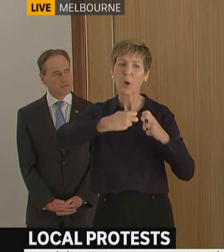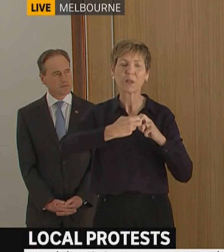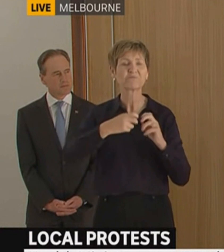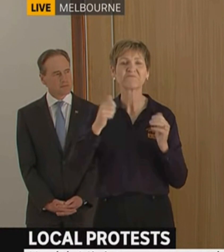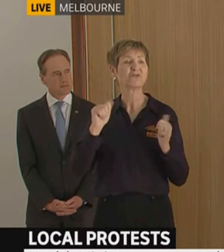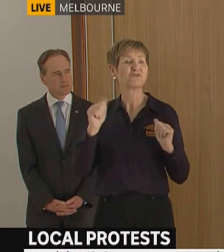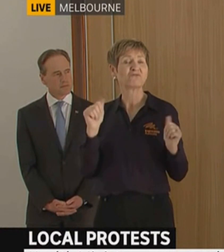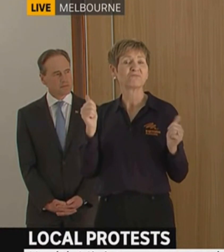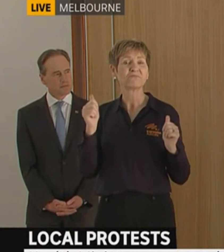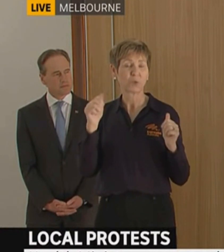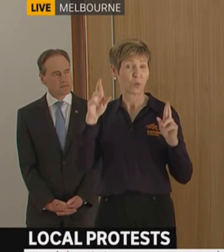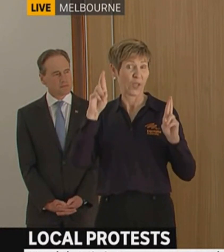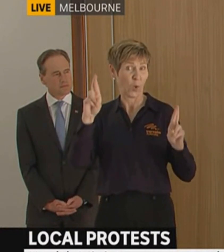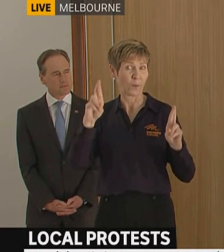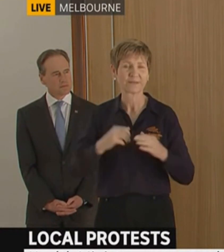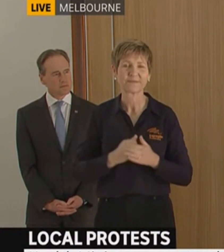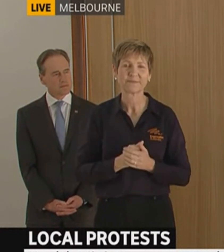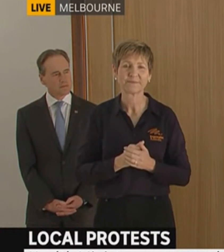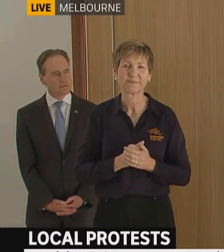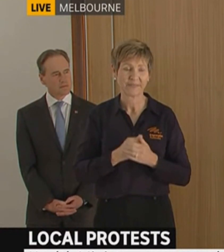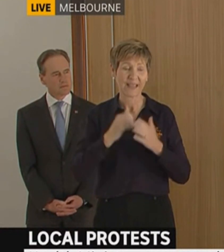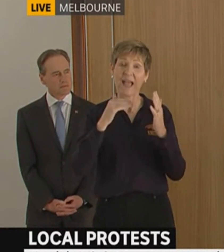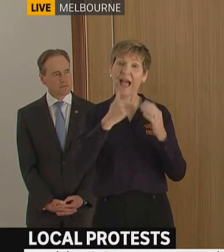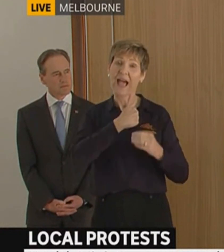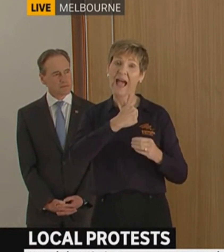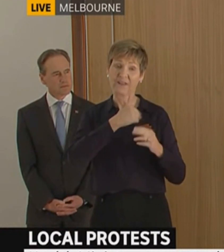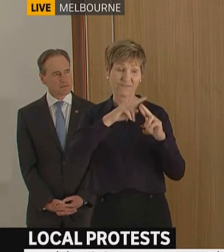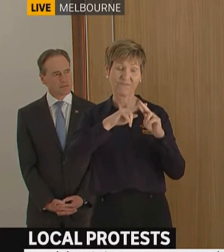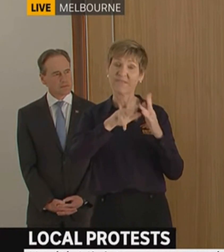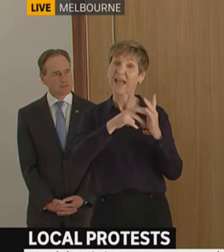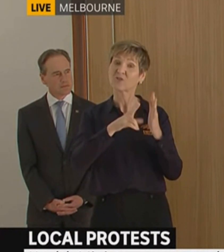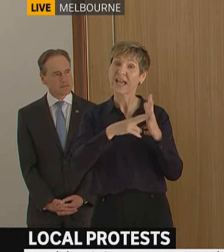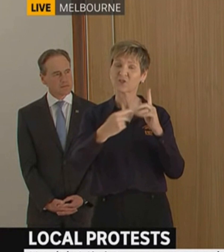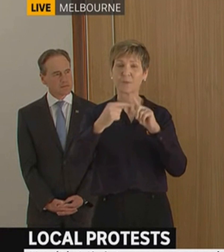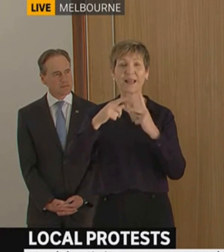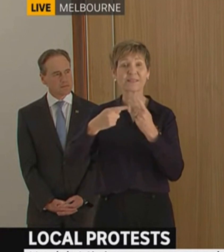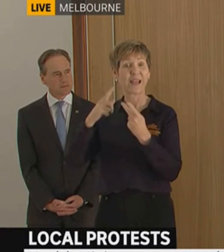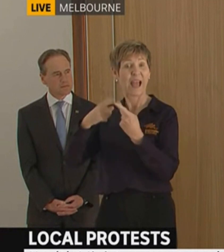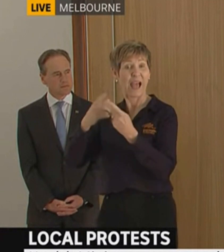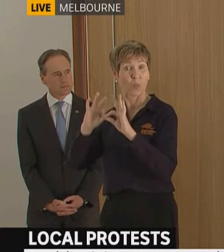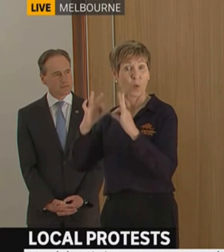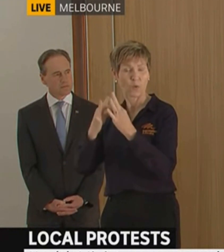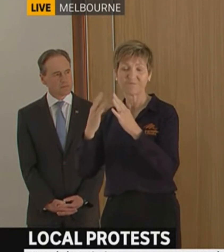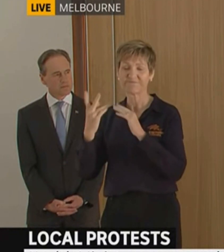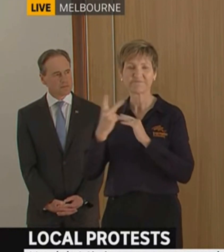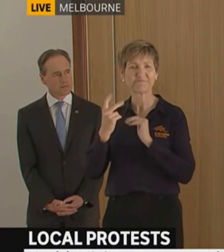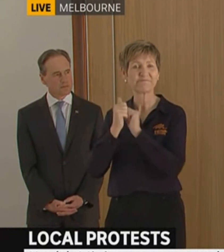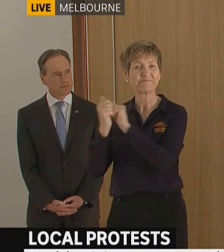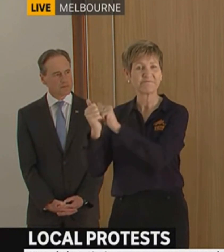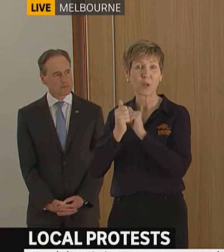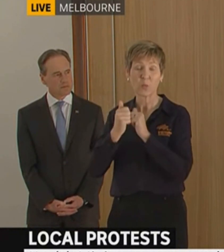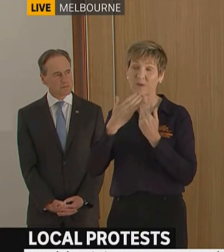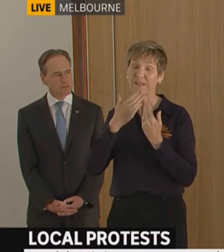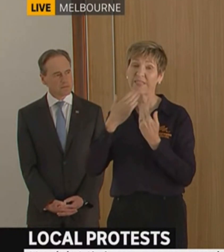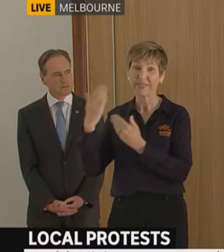behalf of the Australian community, the Heart Foundation, together with our partners, the Australian Cardiovascular Alliance, would like to personally thank